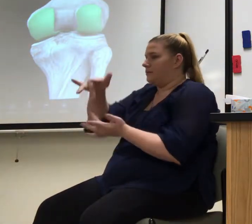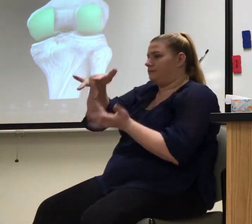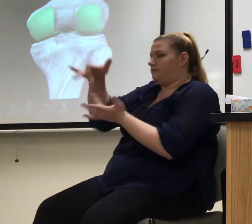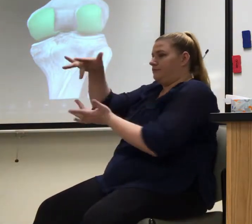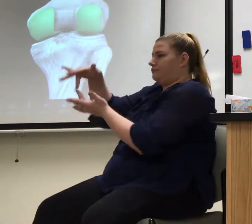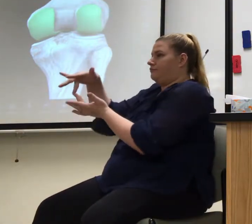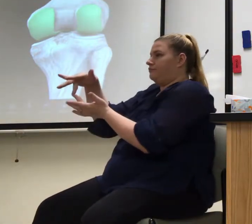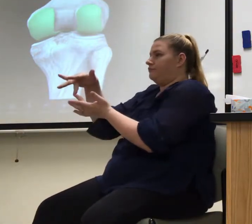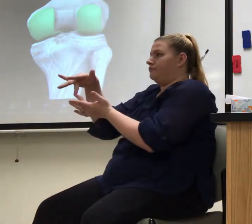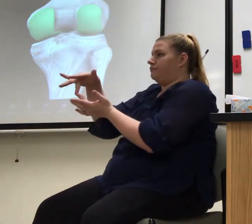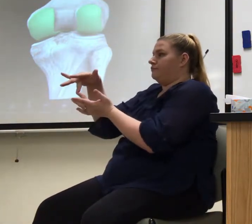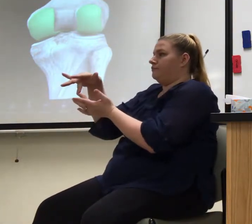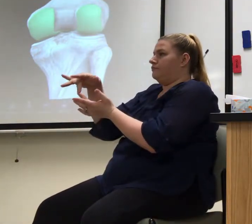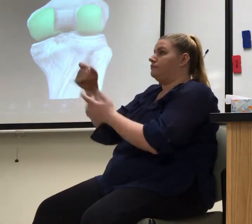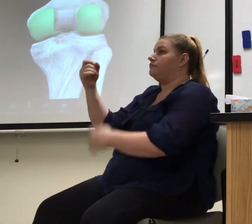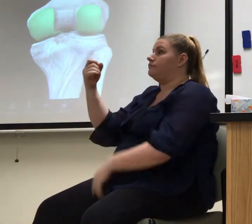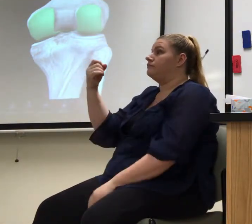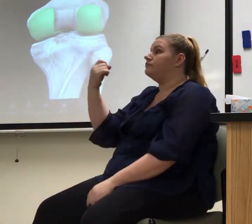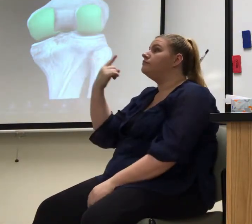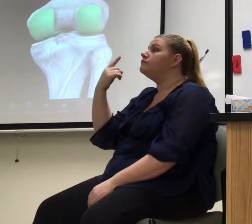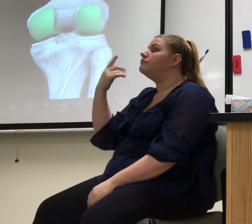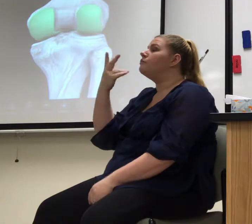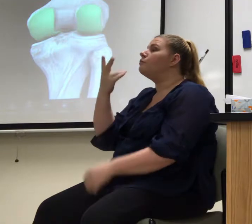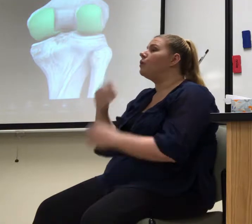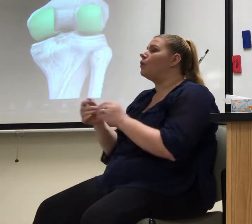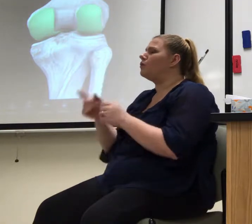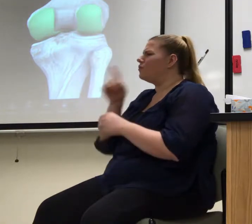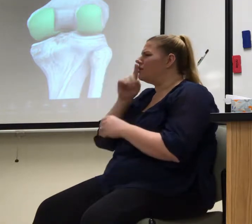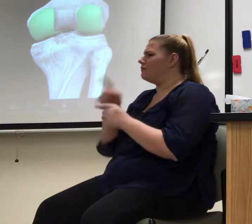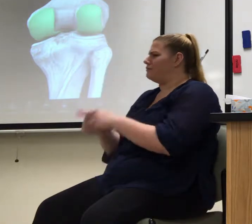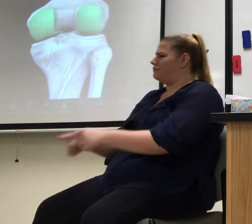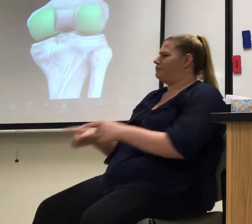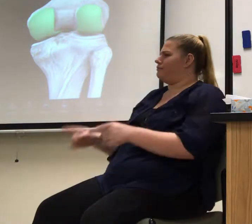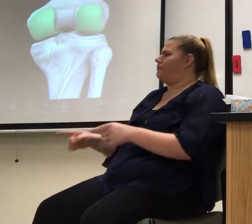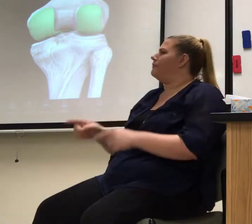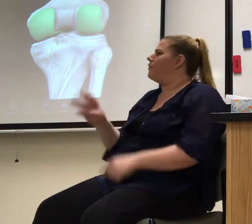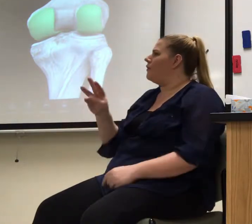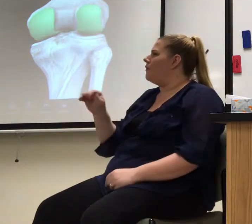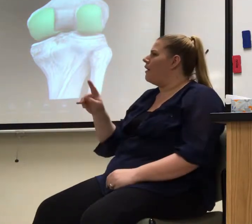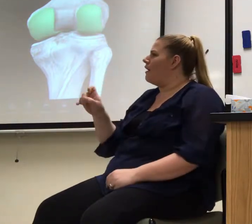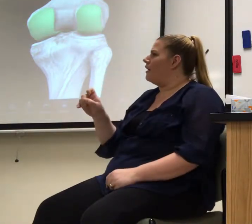as femur are wide, for a nice platform.